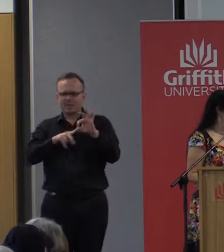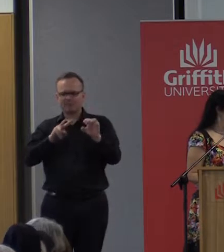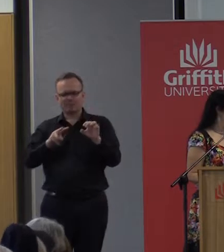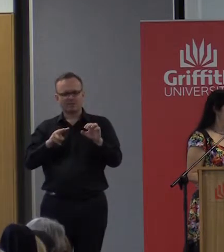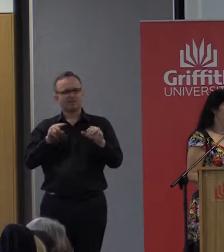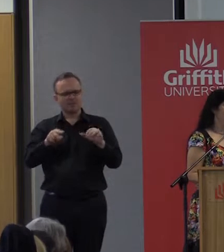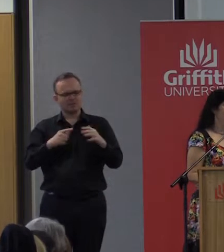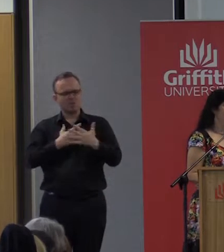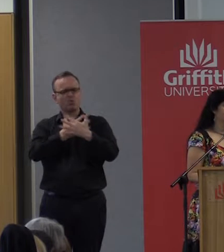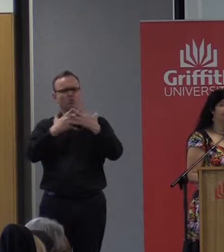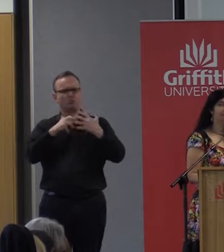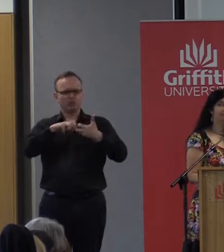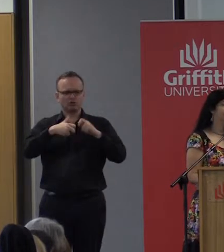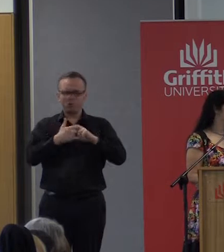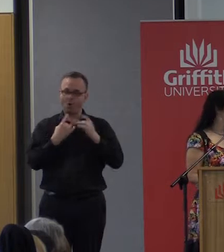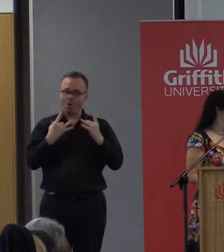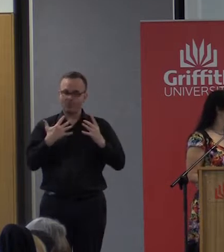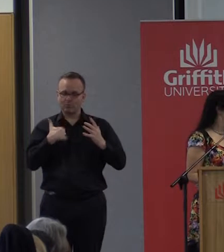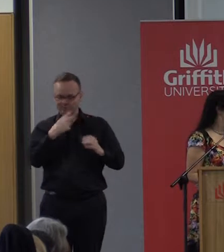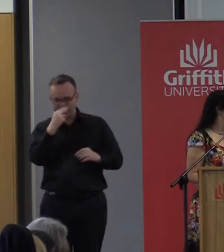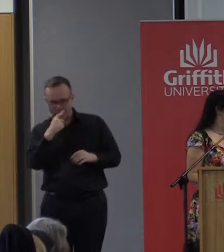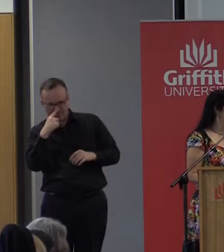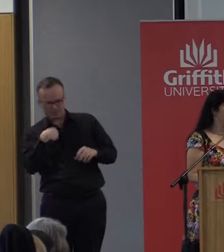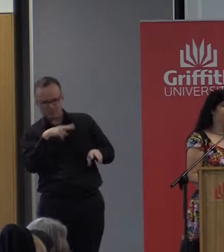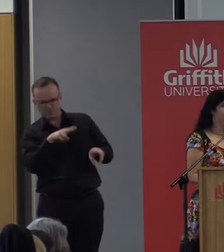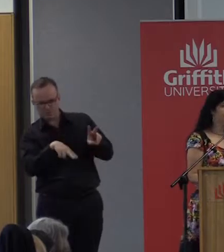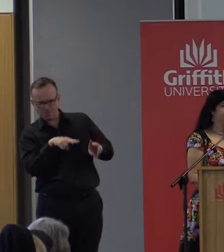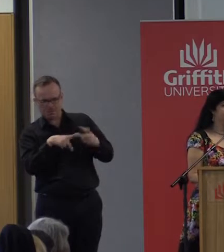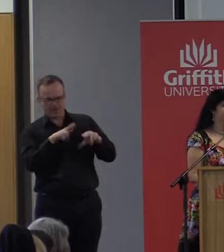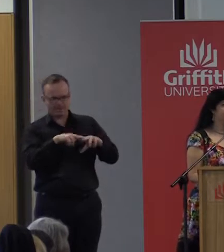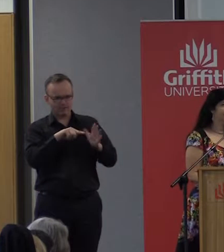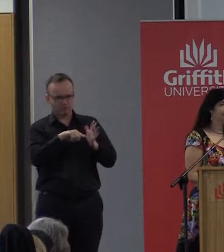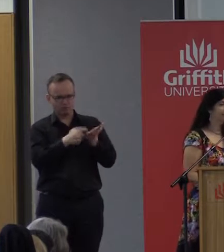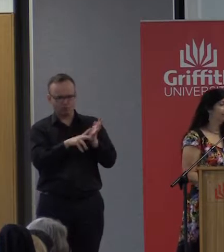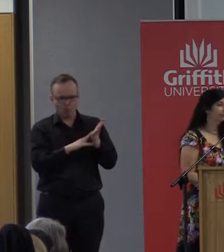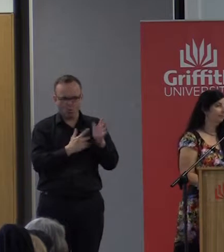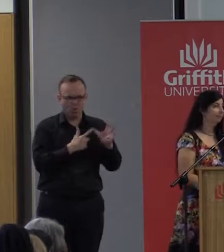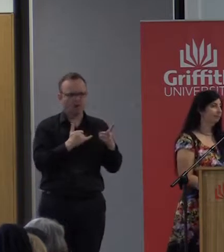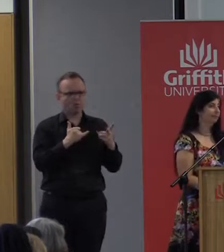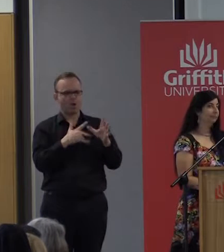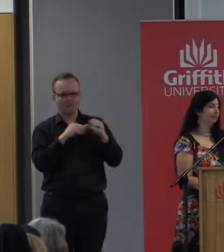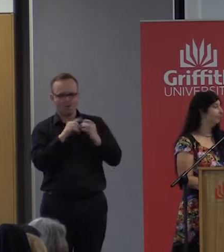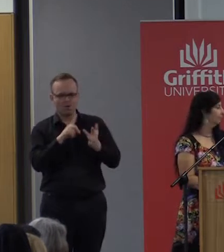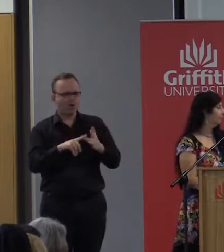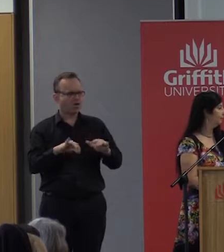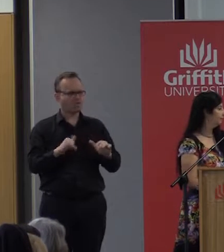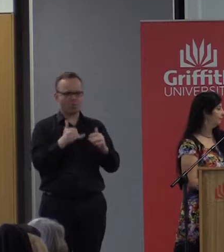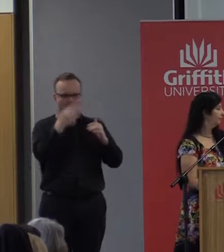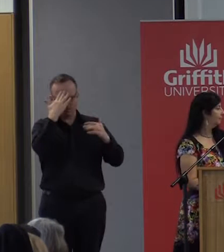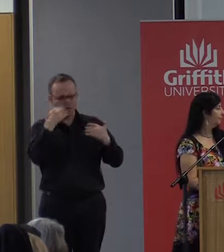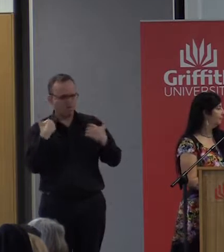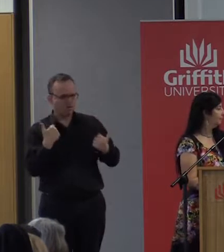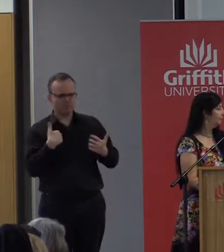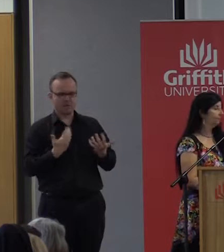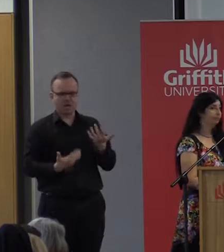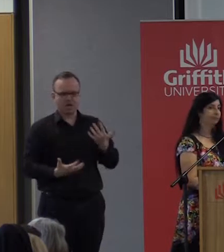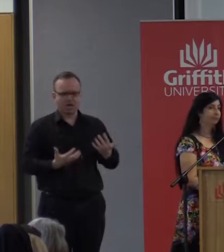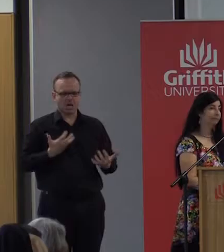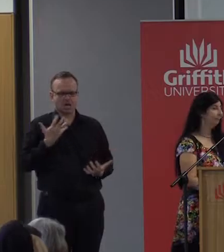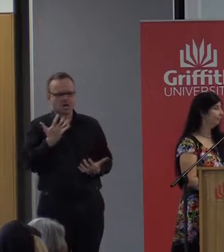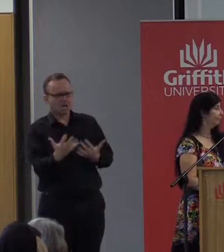we often have young people, and it's very difficult for us to know if it's trauma-related, if it's an acquired brain injury, if there's a mental health issue or some